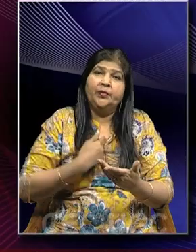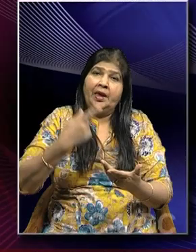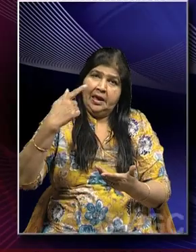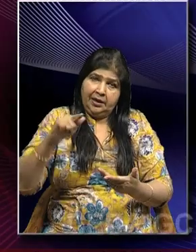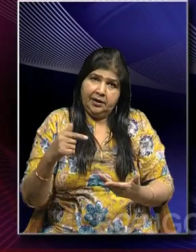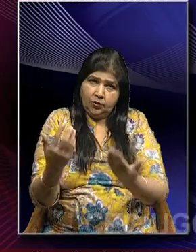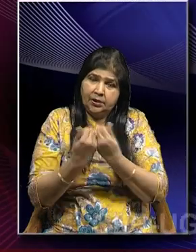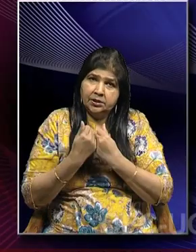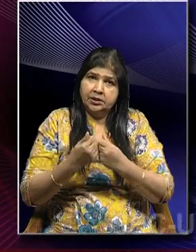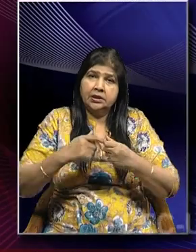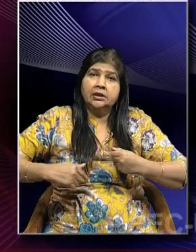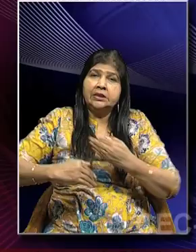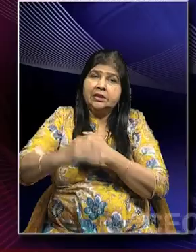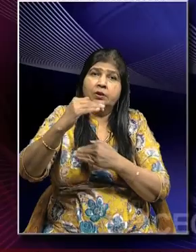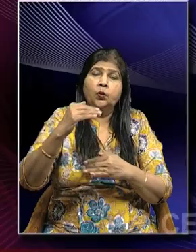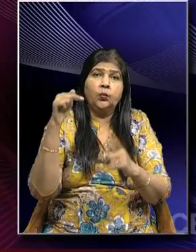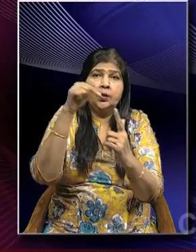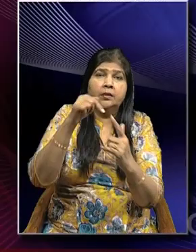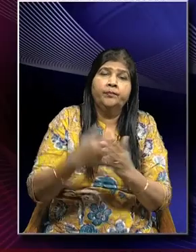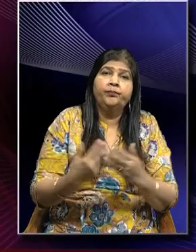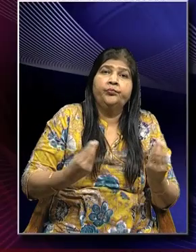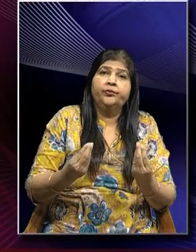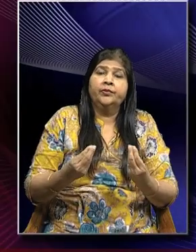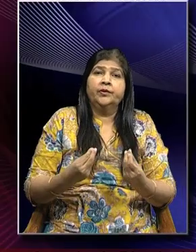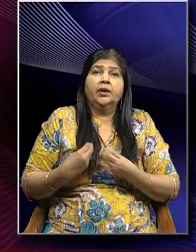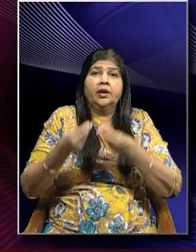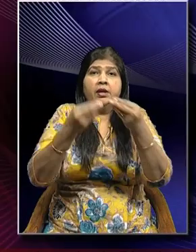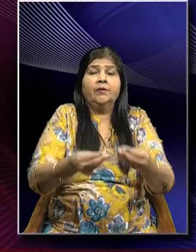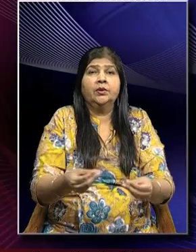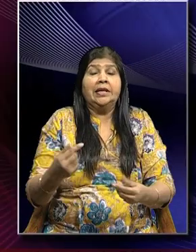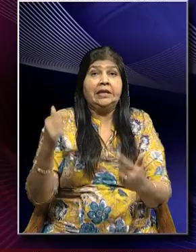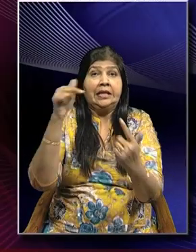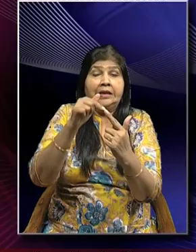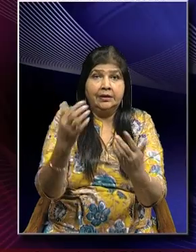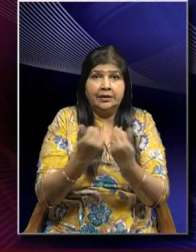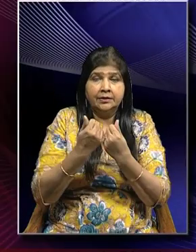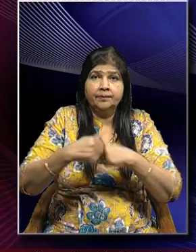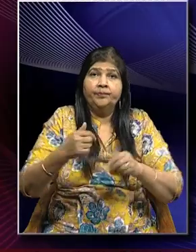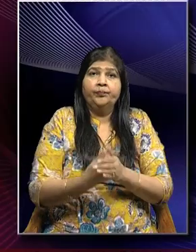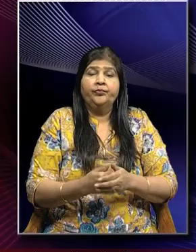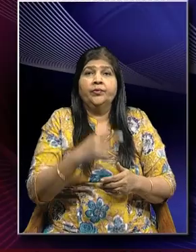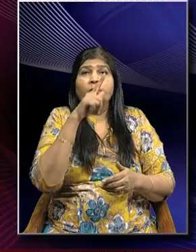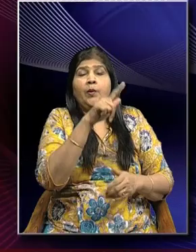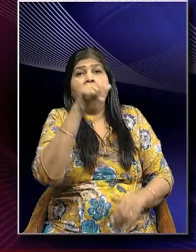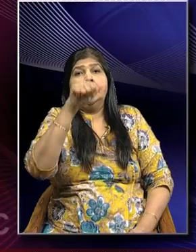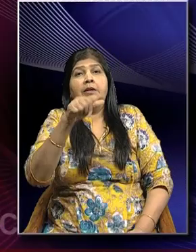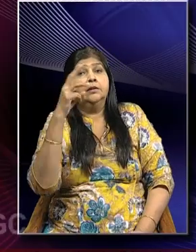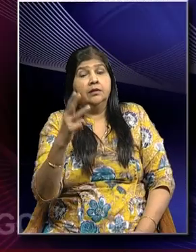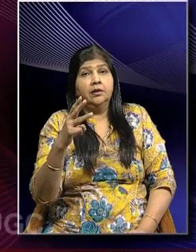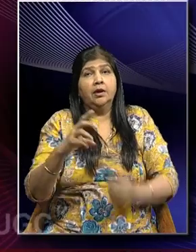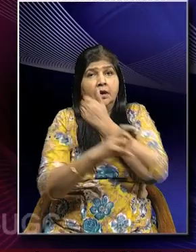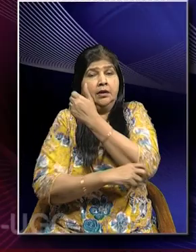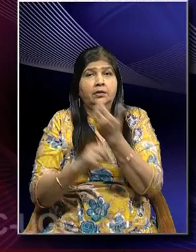achieve this sustainable development goals, which are given to us as a target, and 193 countries they